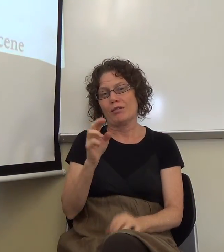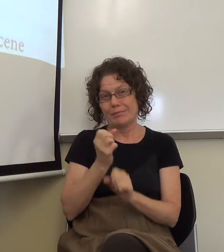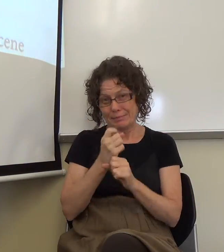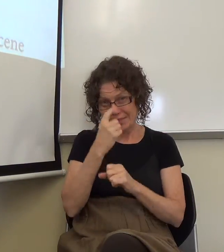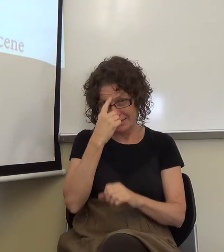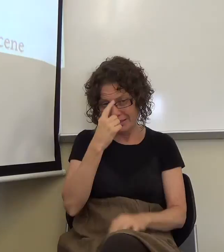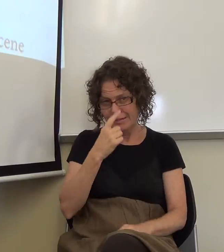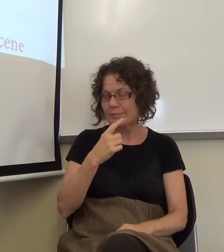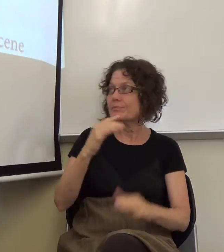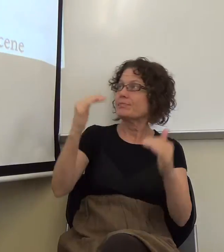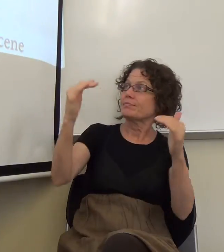pacify?